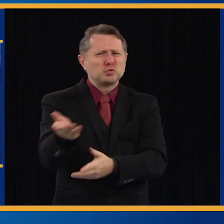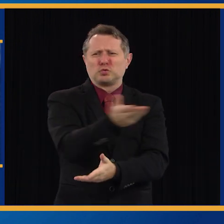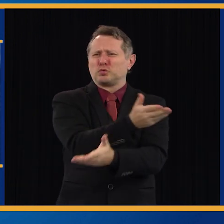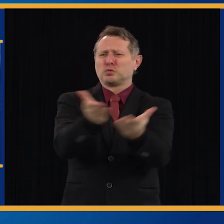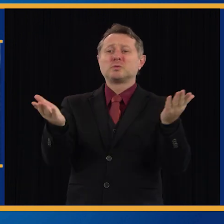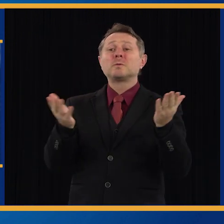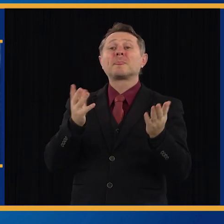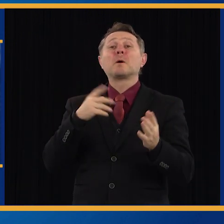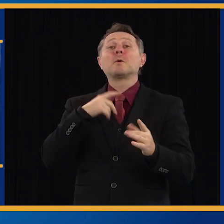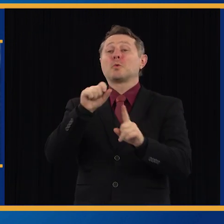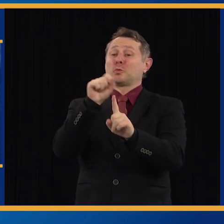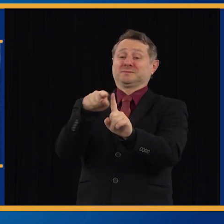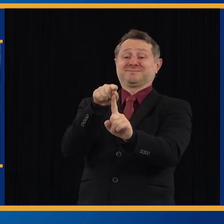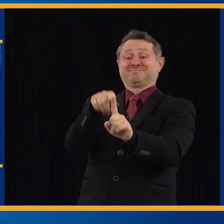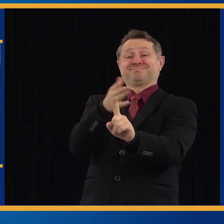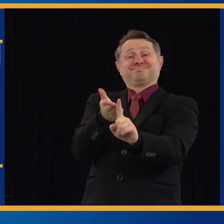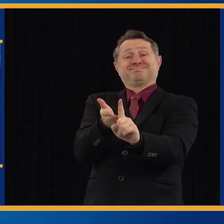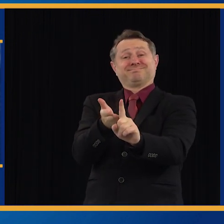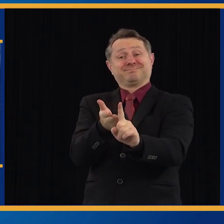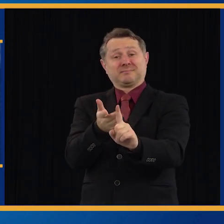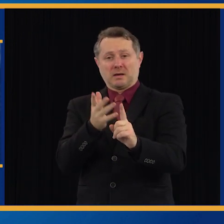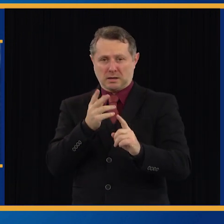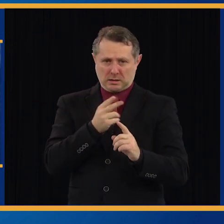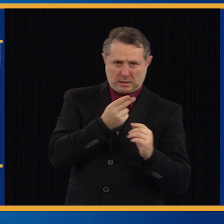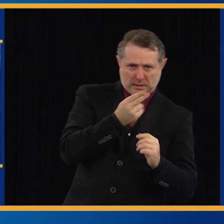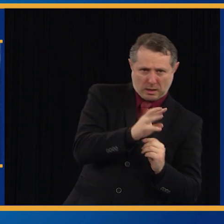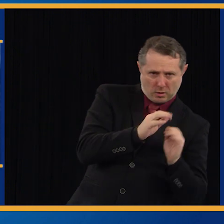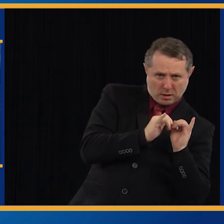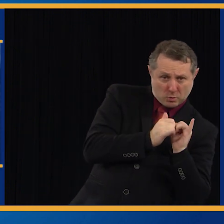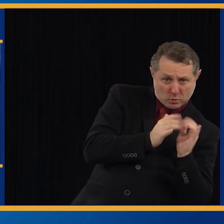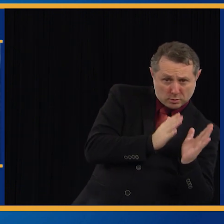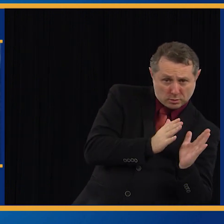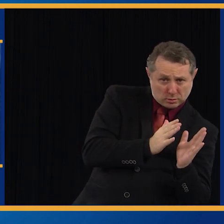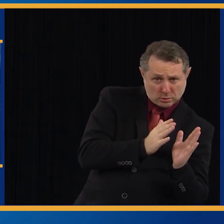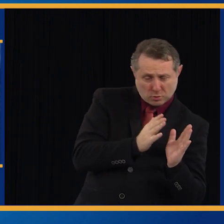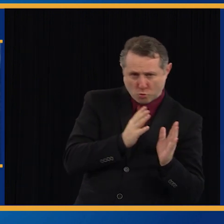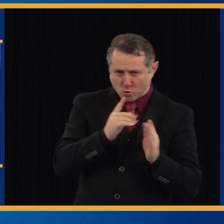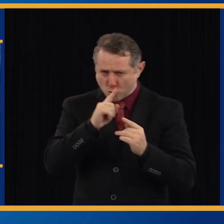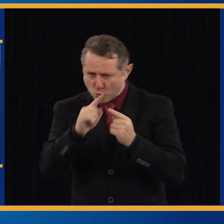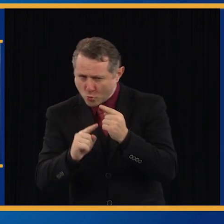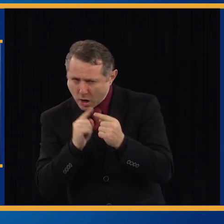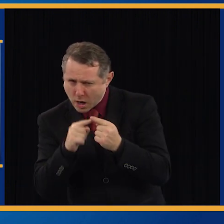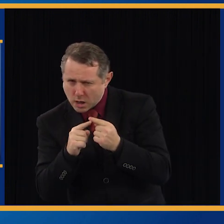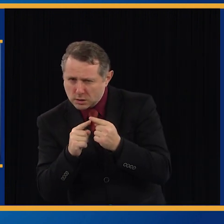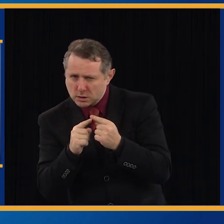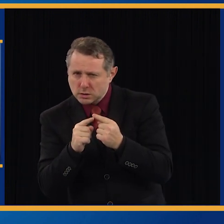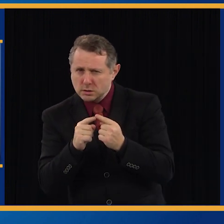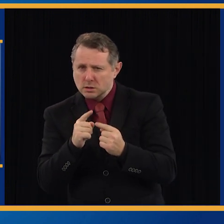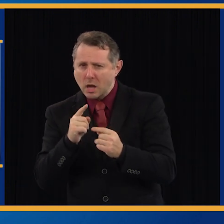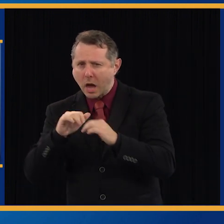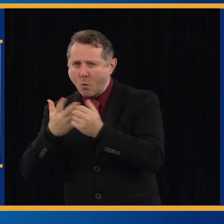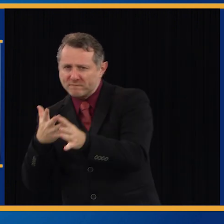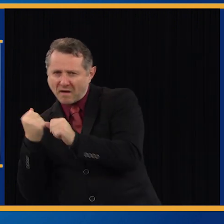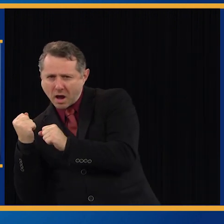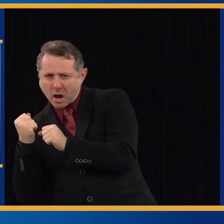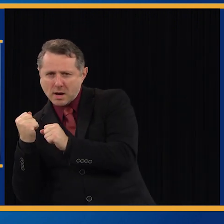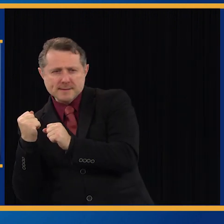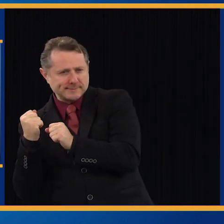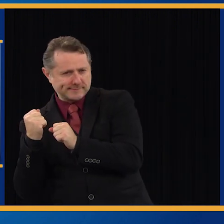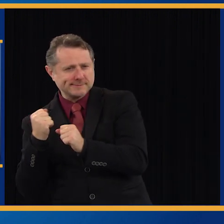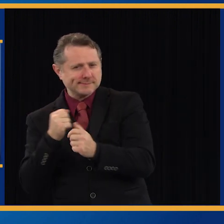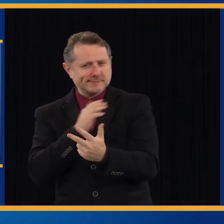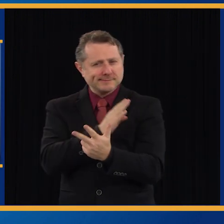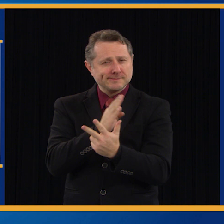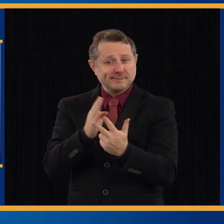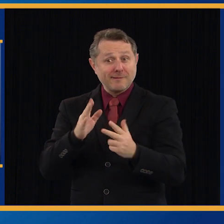become how, when, how fast, and what do we mean in terms of reopening? With reopening, I want to set